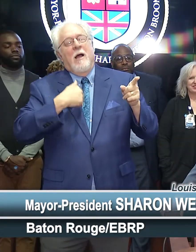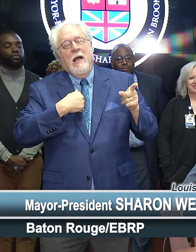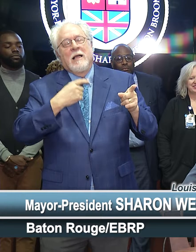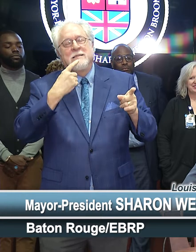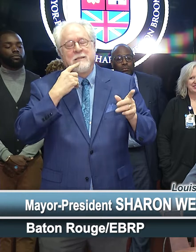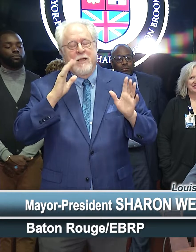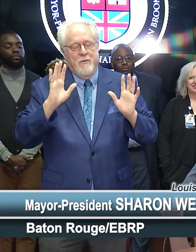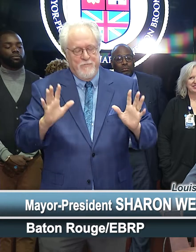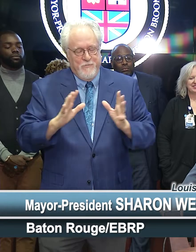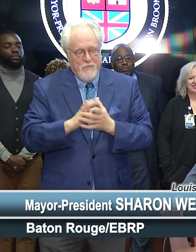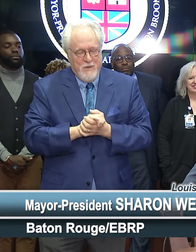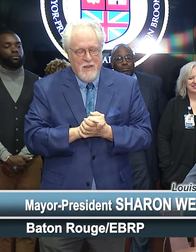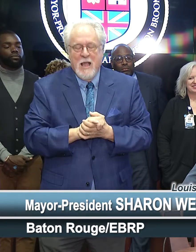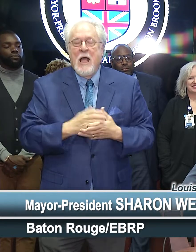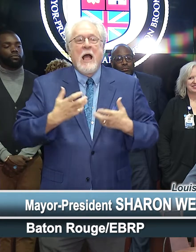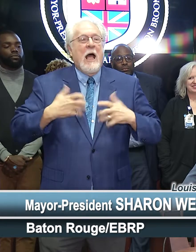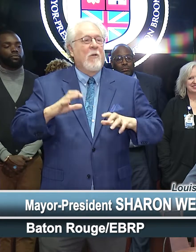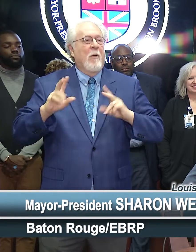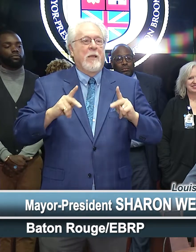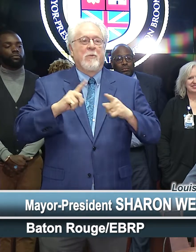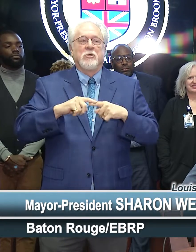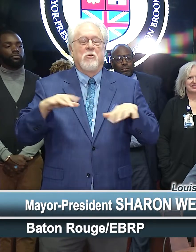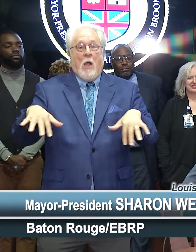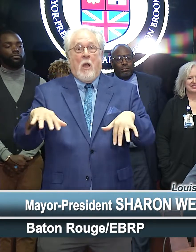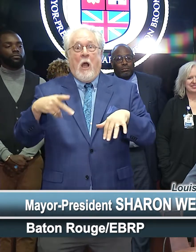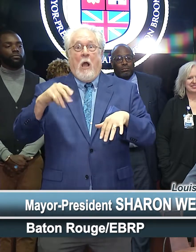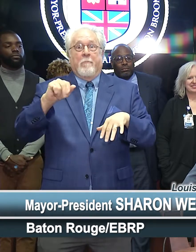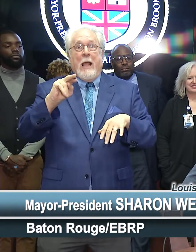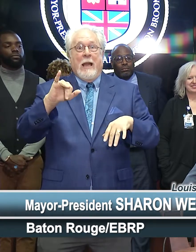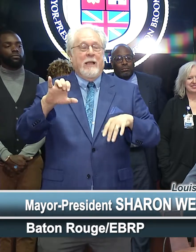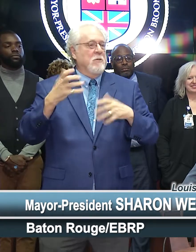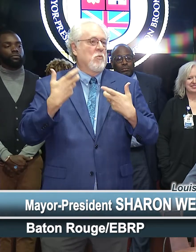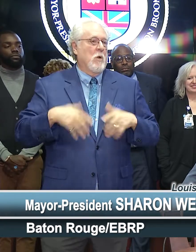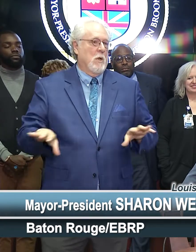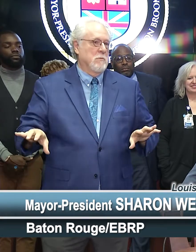say I don't want people to panic, right?